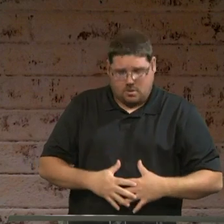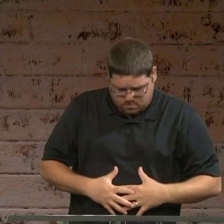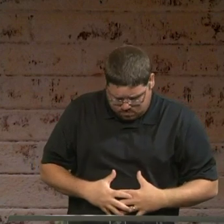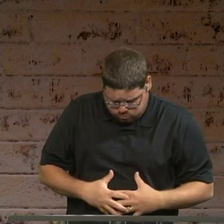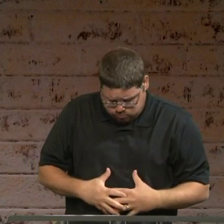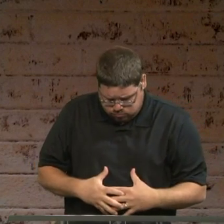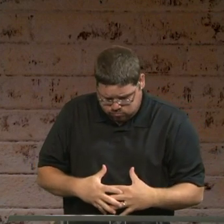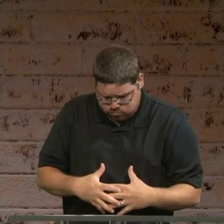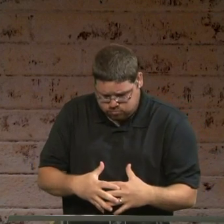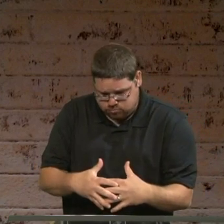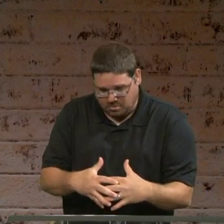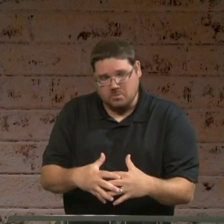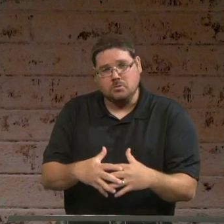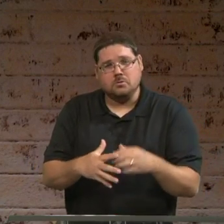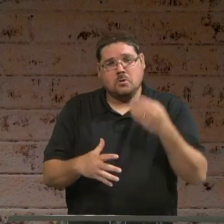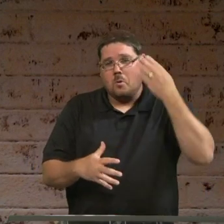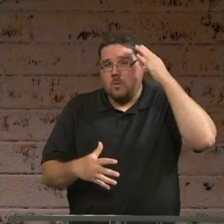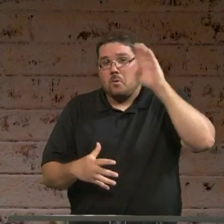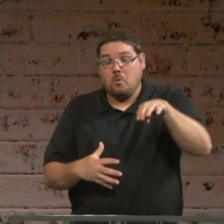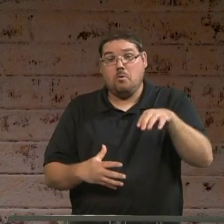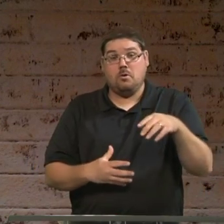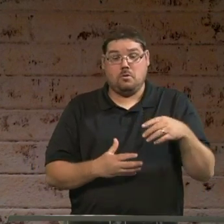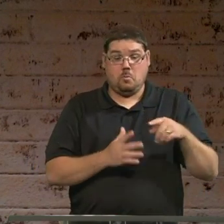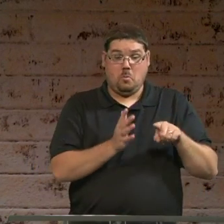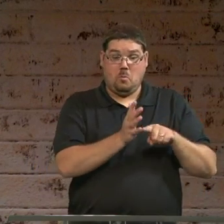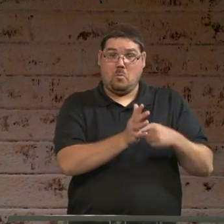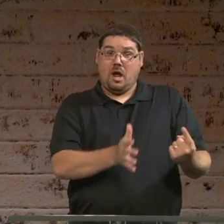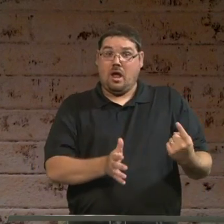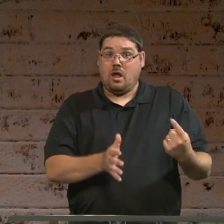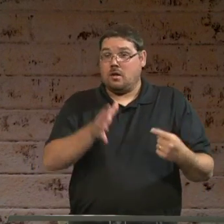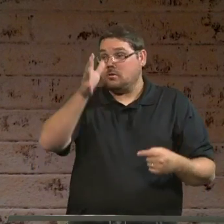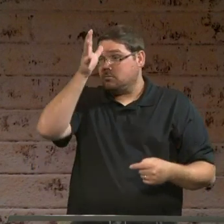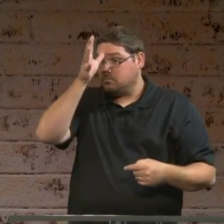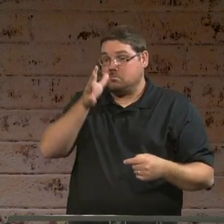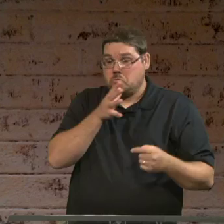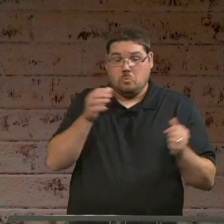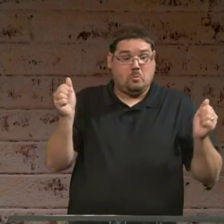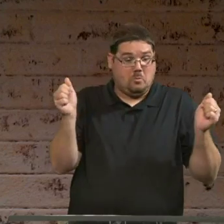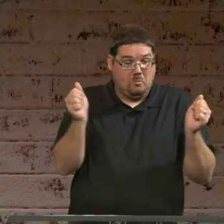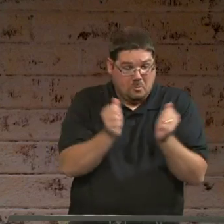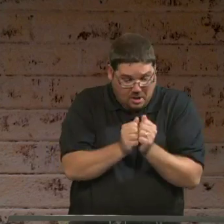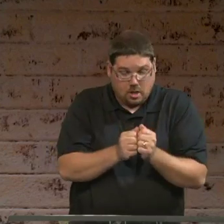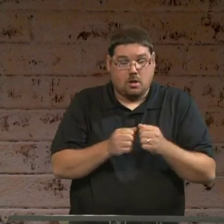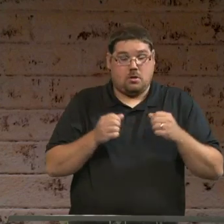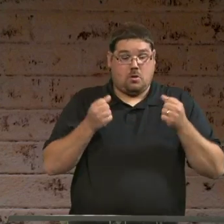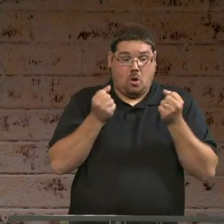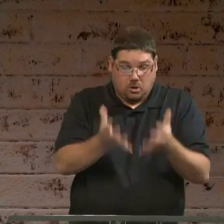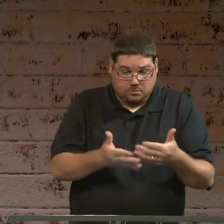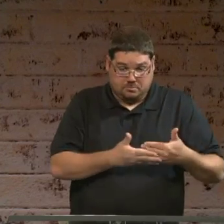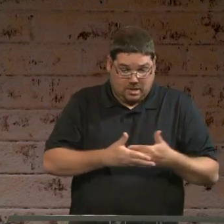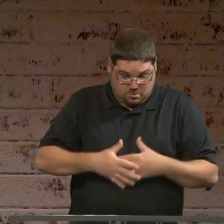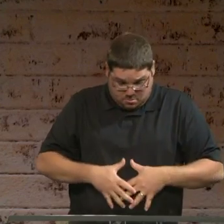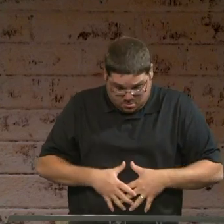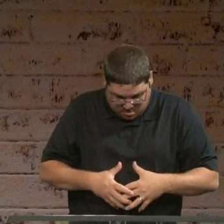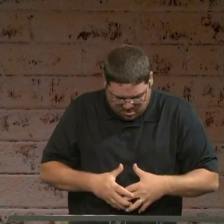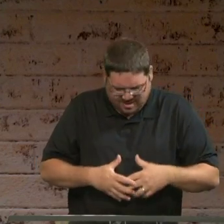It's talking about how a baby develops in a mother. Once a father and mother come together,